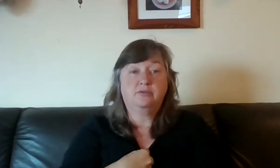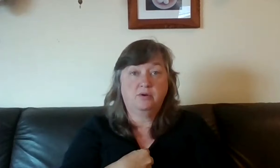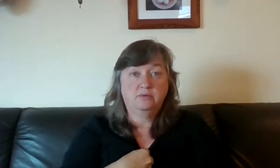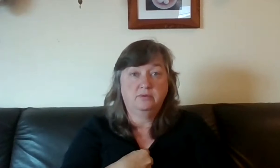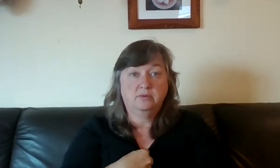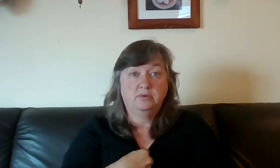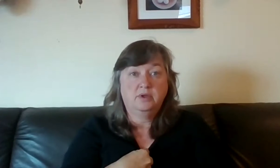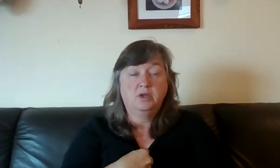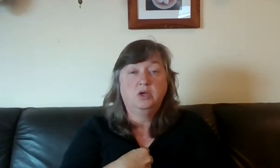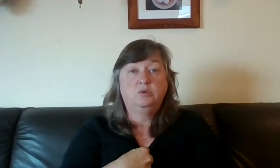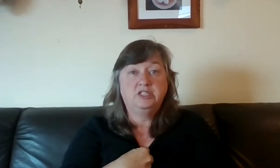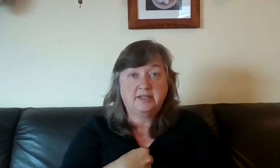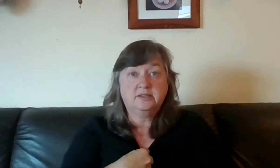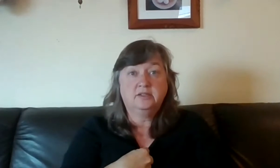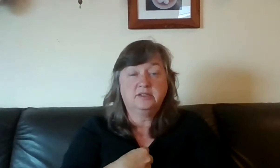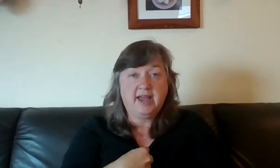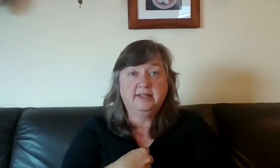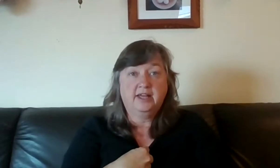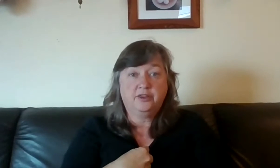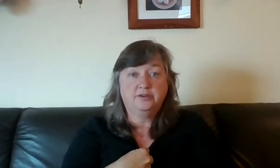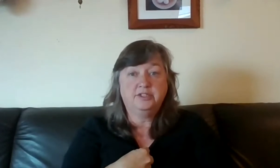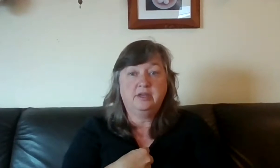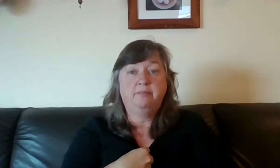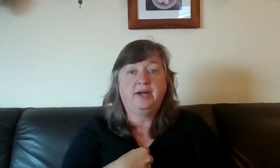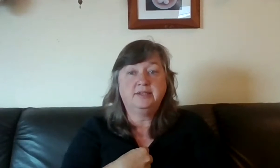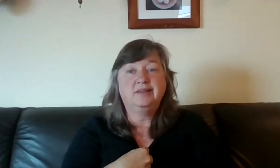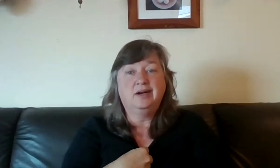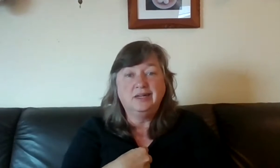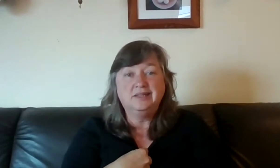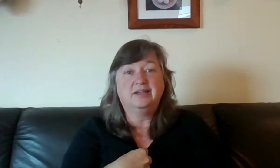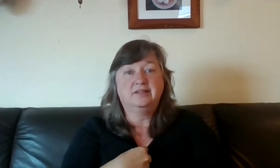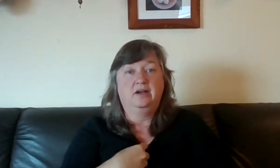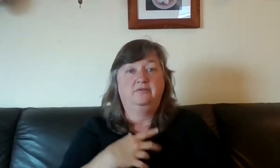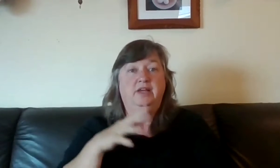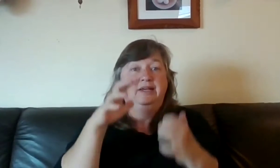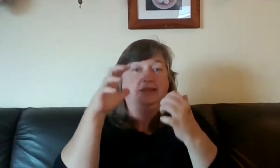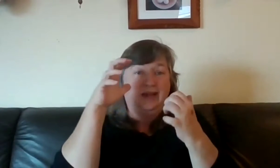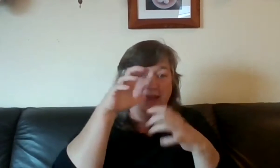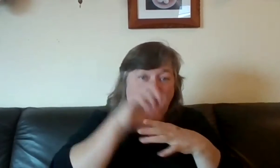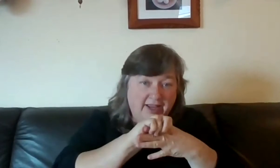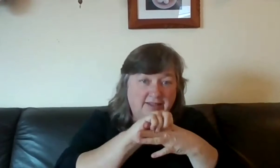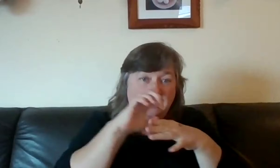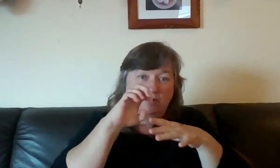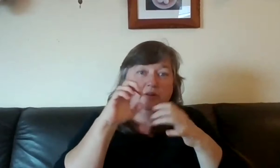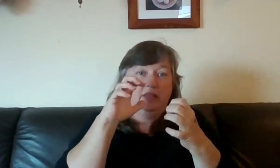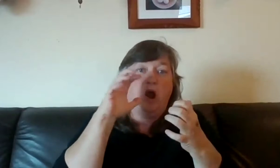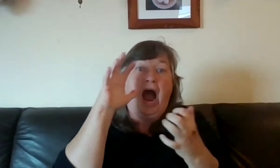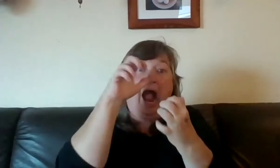throat, which, yes, looks exactly like thirsty, but in the context of take a bite, or, you know,